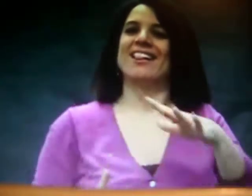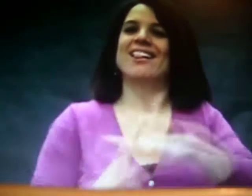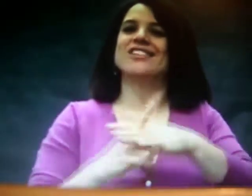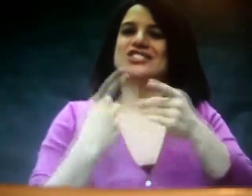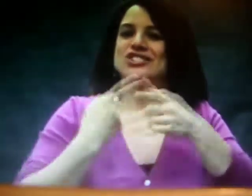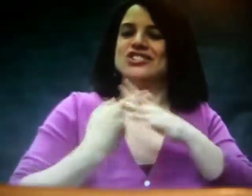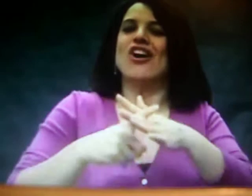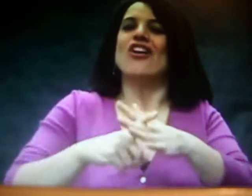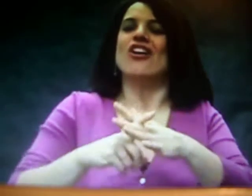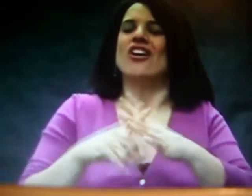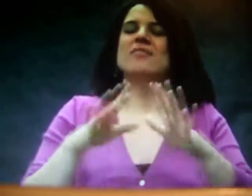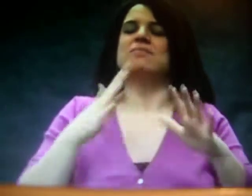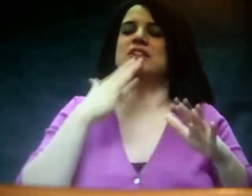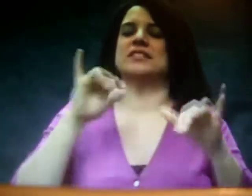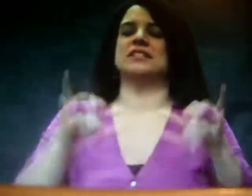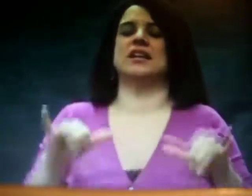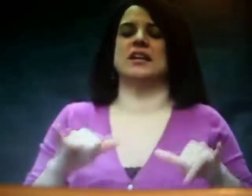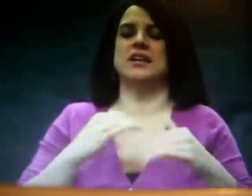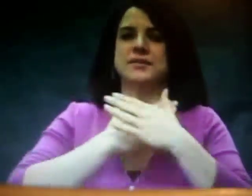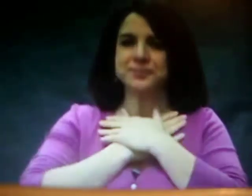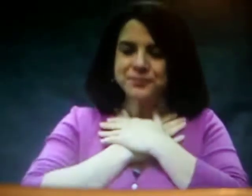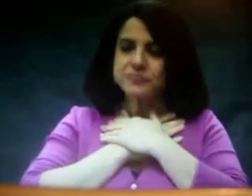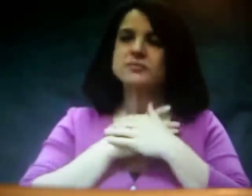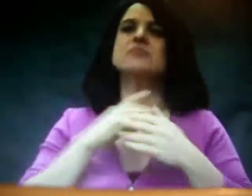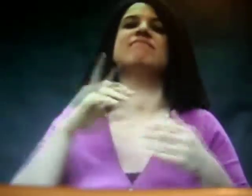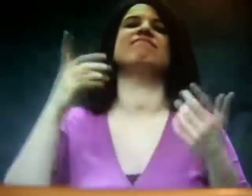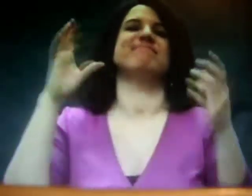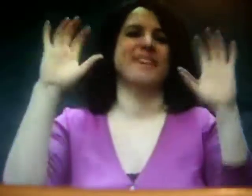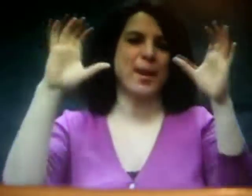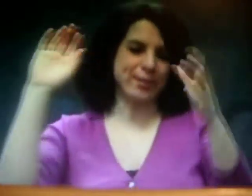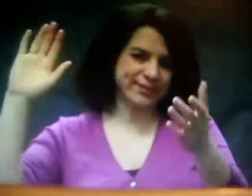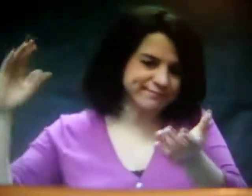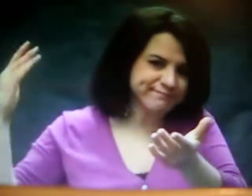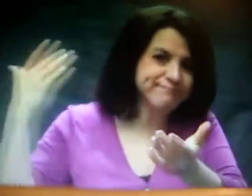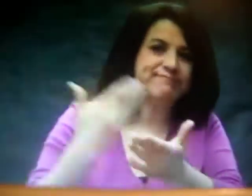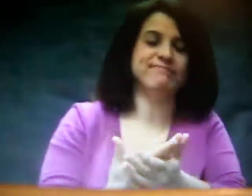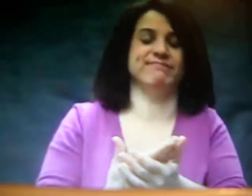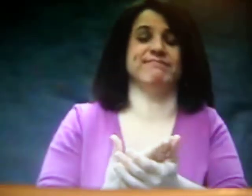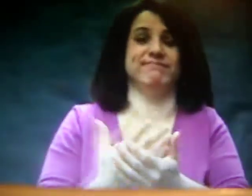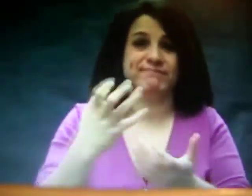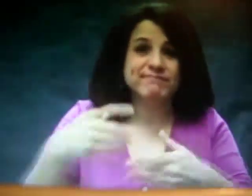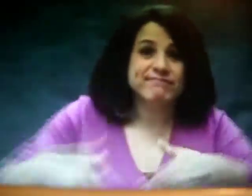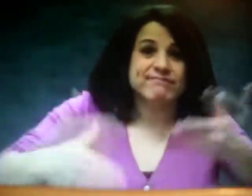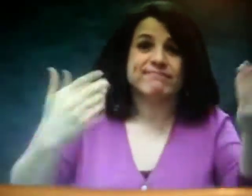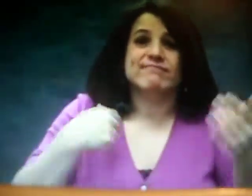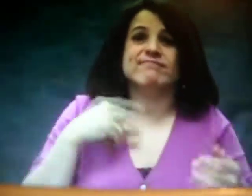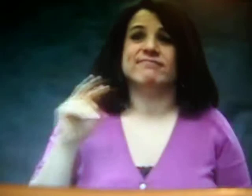And all of a sudden, I felt the illness beginning to start.